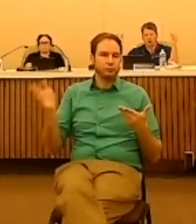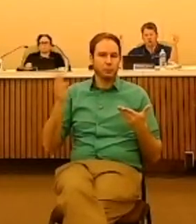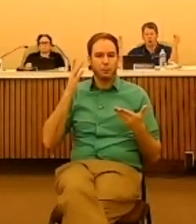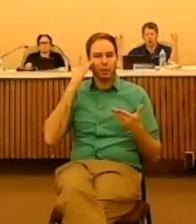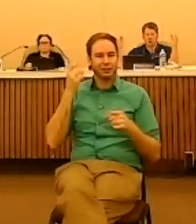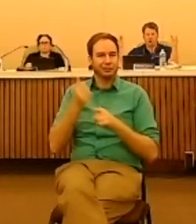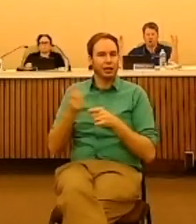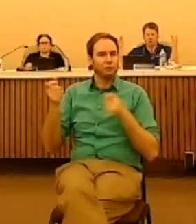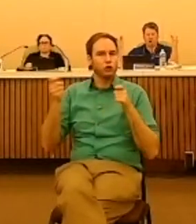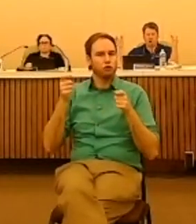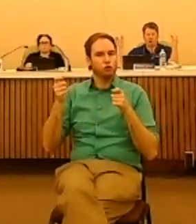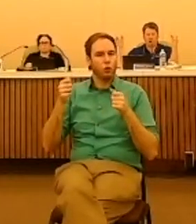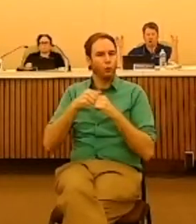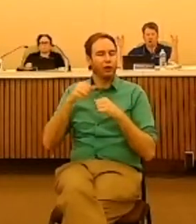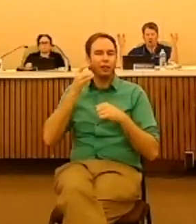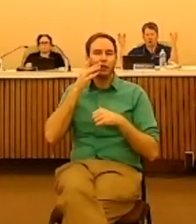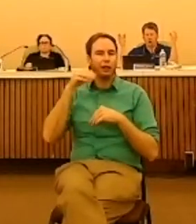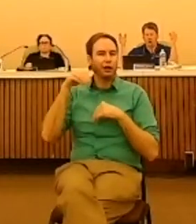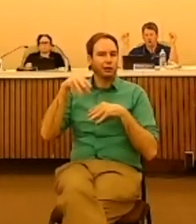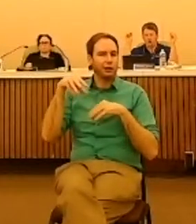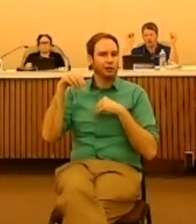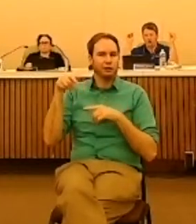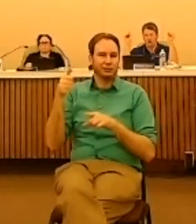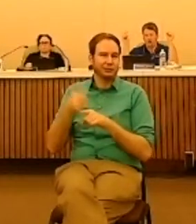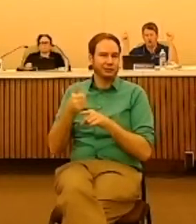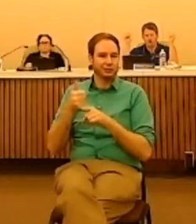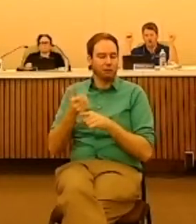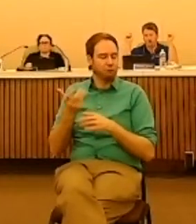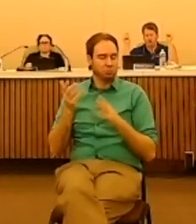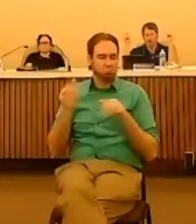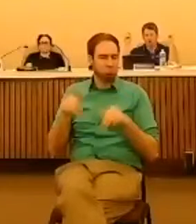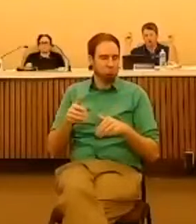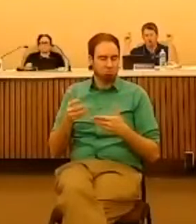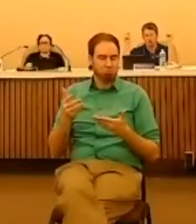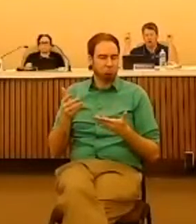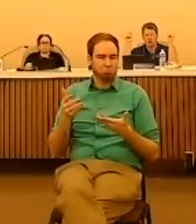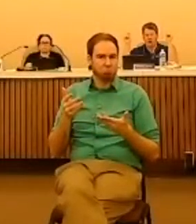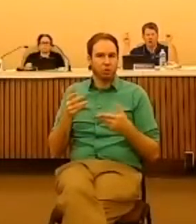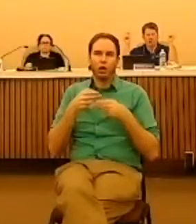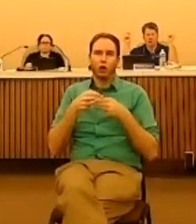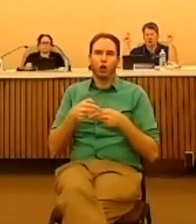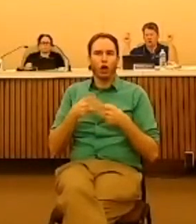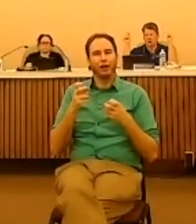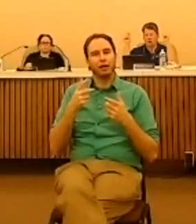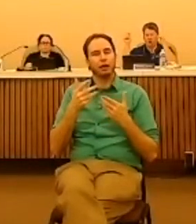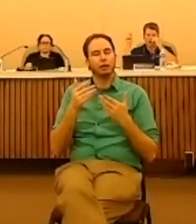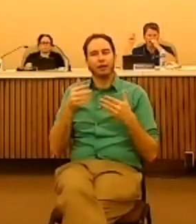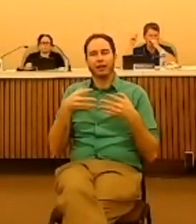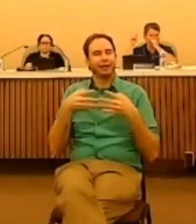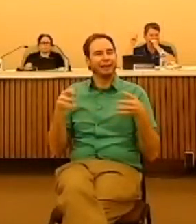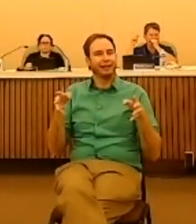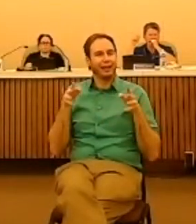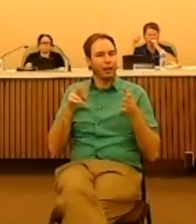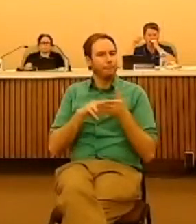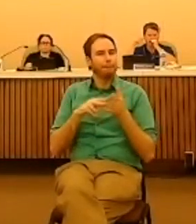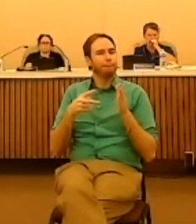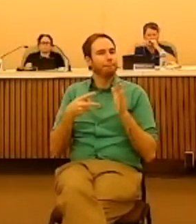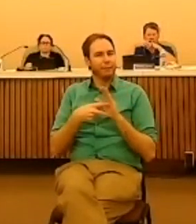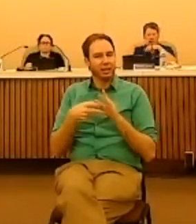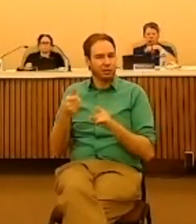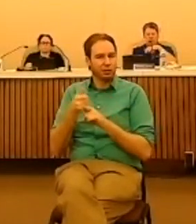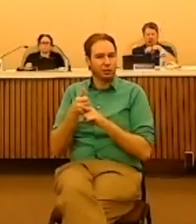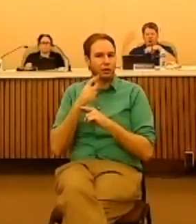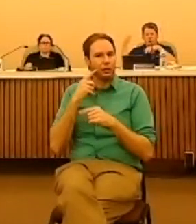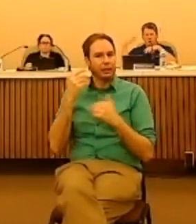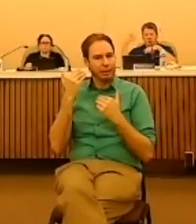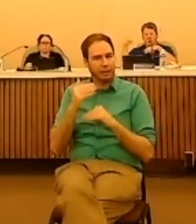they're controlled intersections, they tend to be I'll call it a gating factor. My point being, they can only